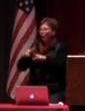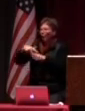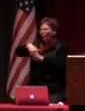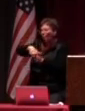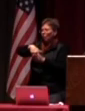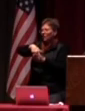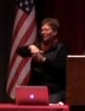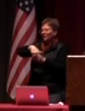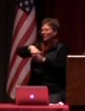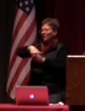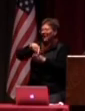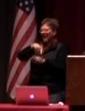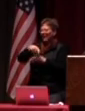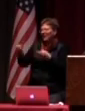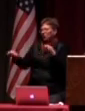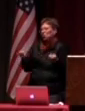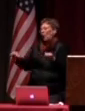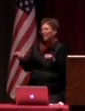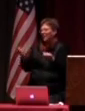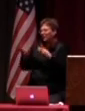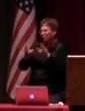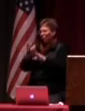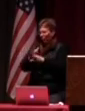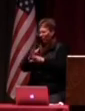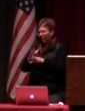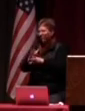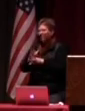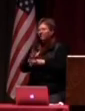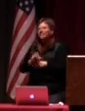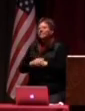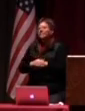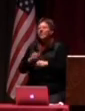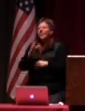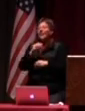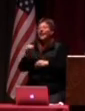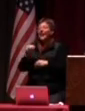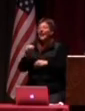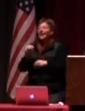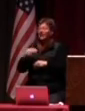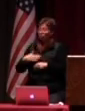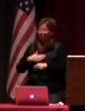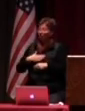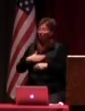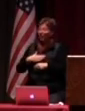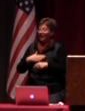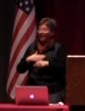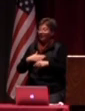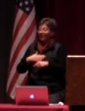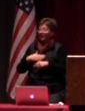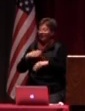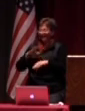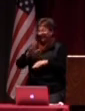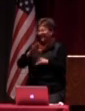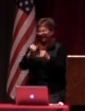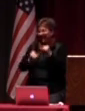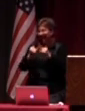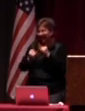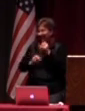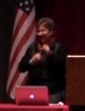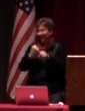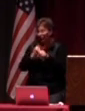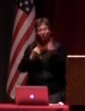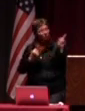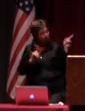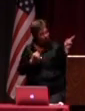world and dominates it." And the spectacle of Napoleon in his last lonely exile itself added enormously to his